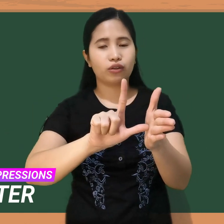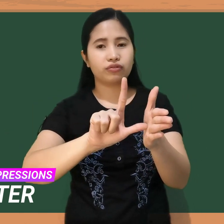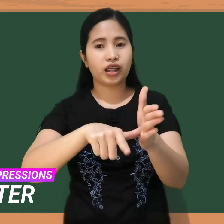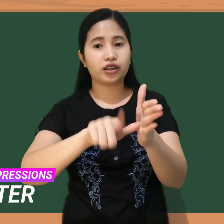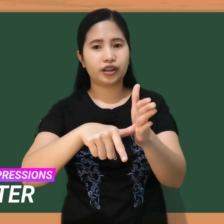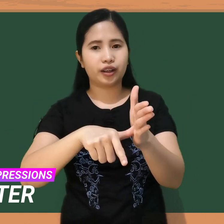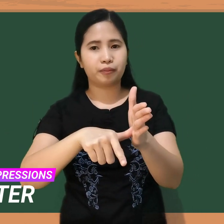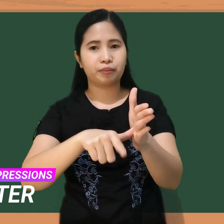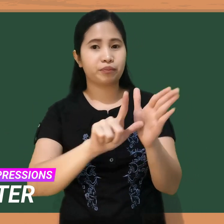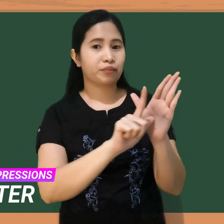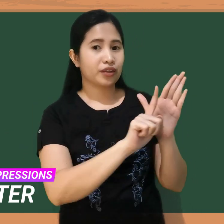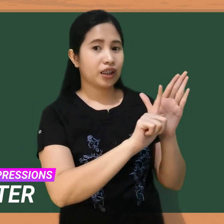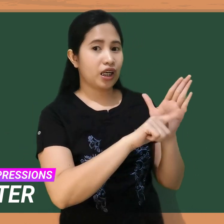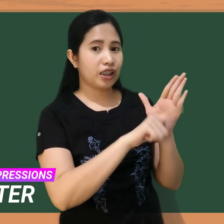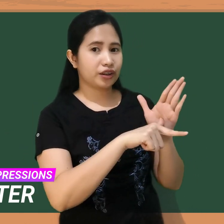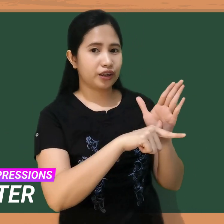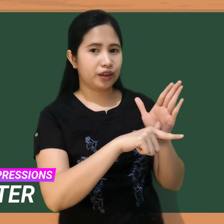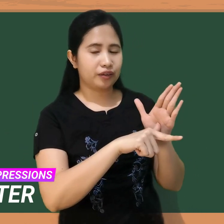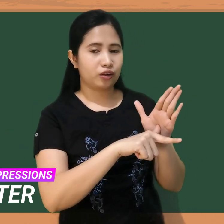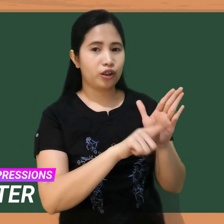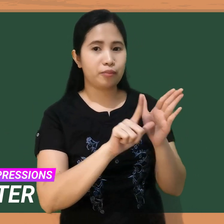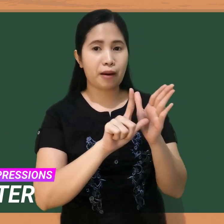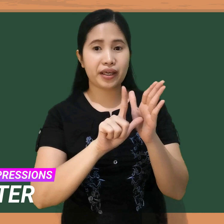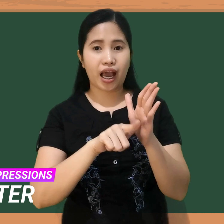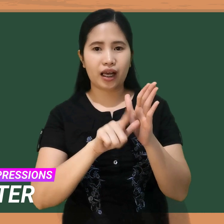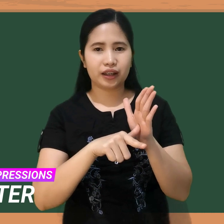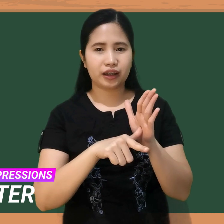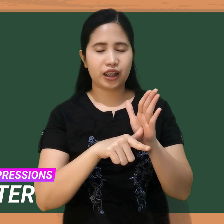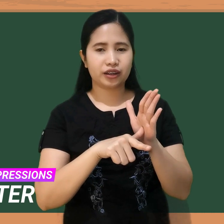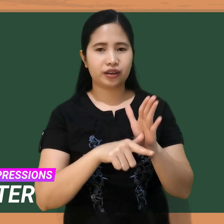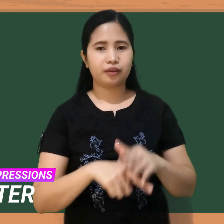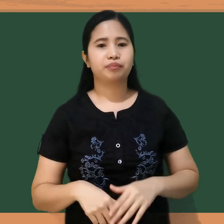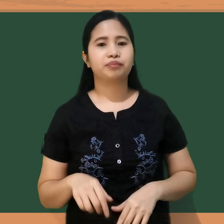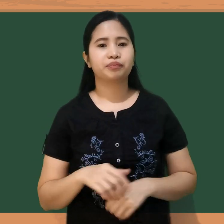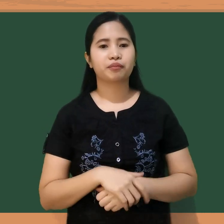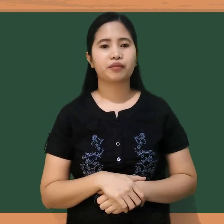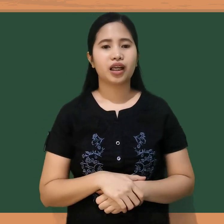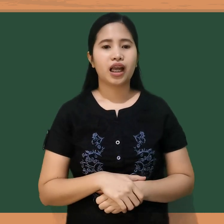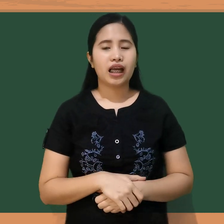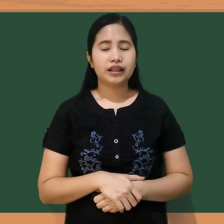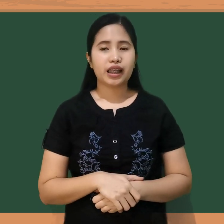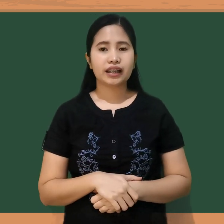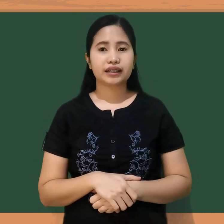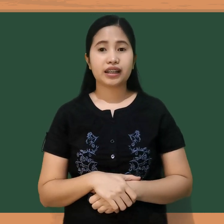of later. Later. Or mamaya. Later. Next